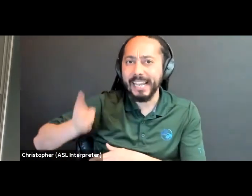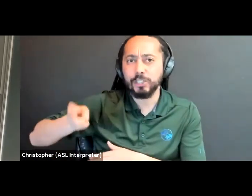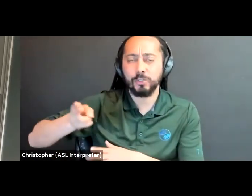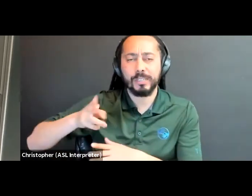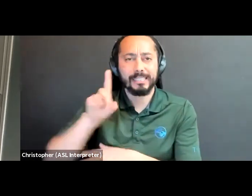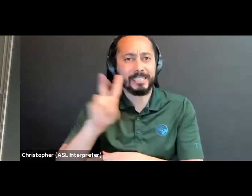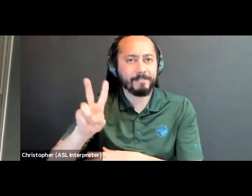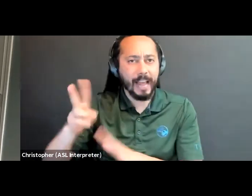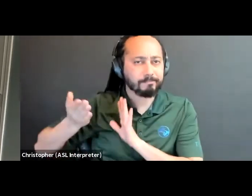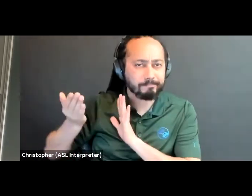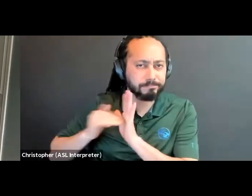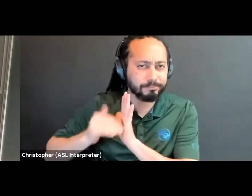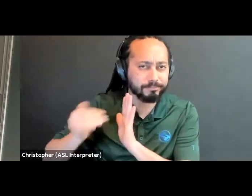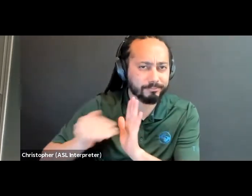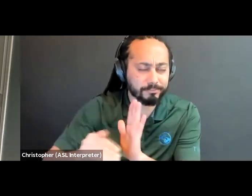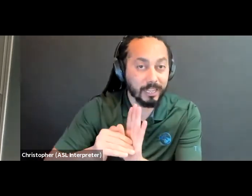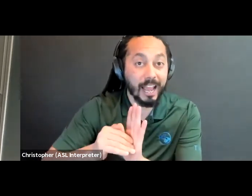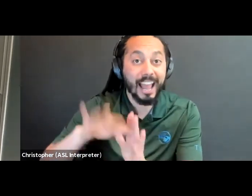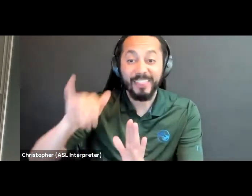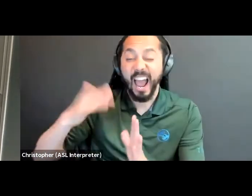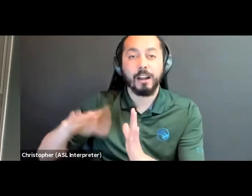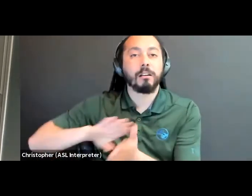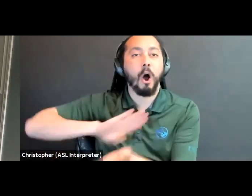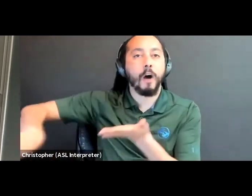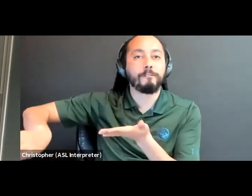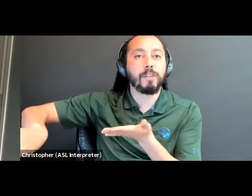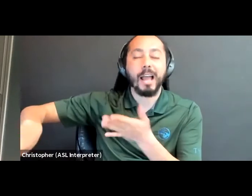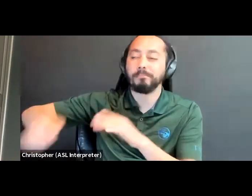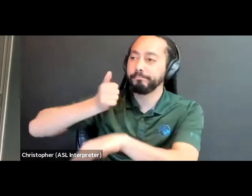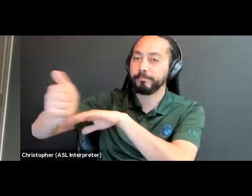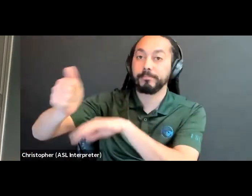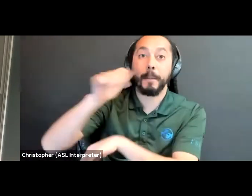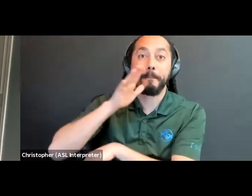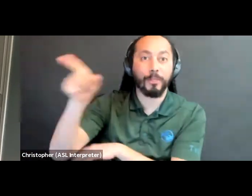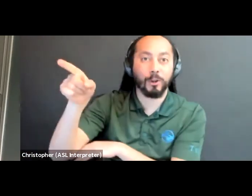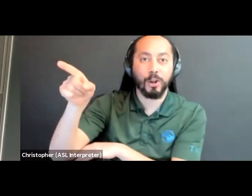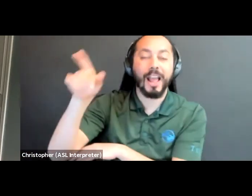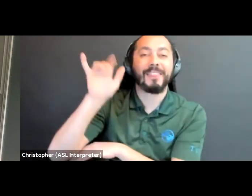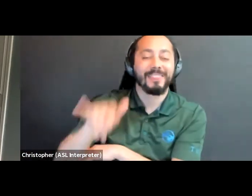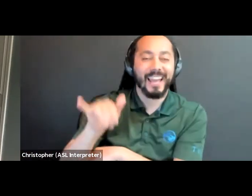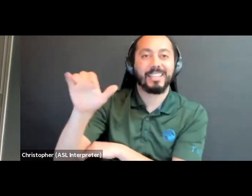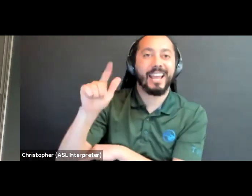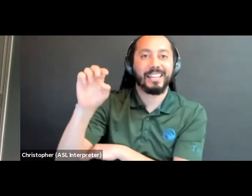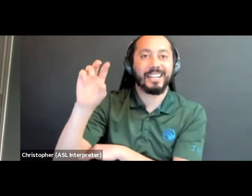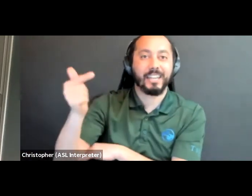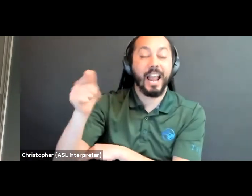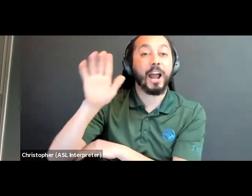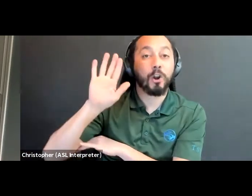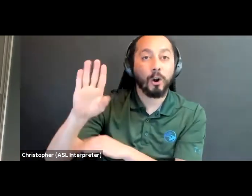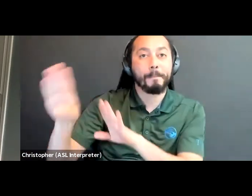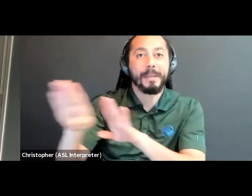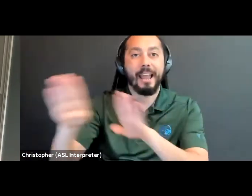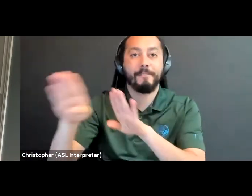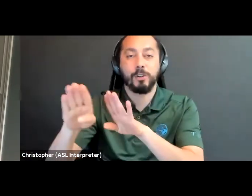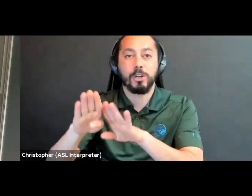to conclude that the mother was an alienating parent and that her behavior was detrimental to the child, the judge